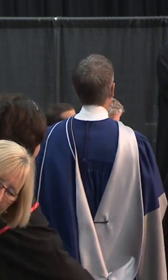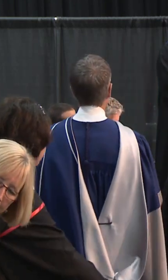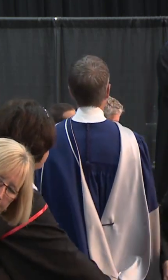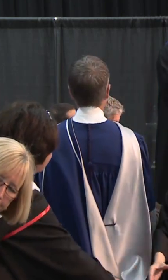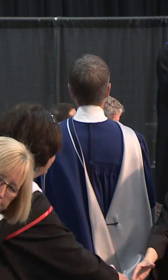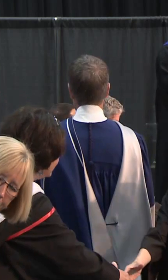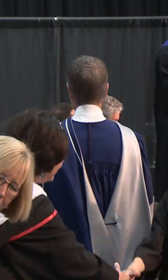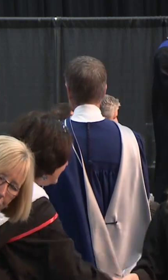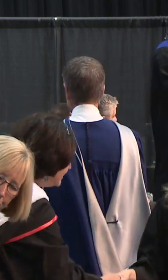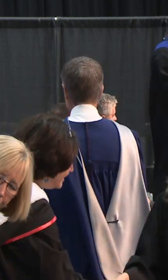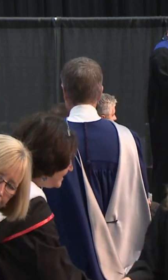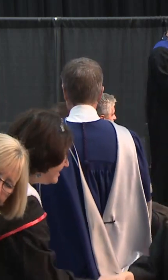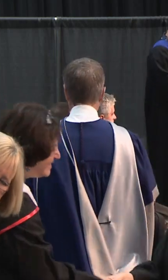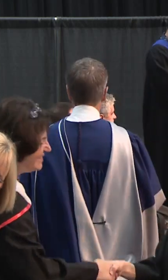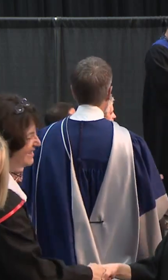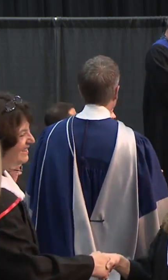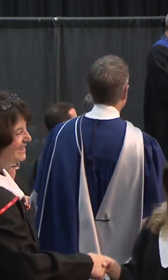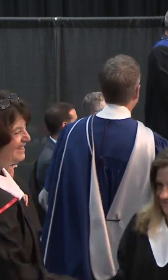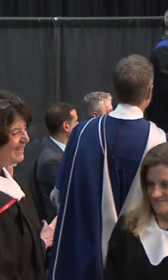Elliot Noss.